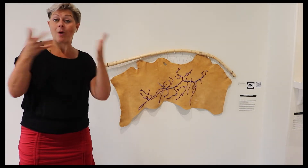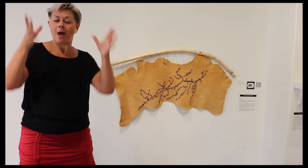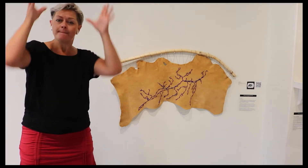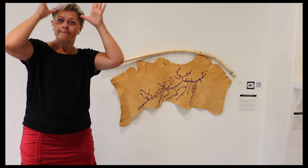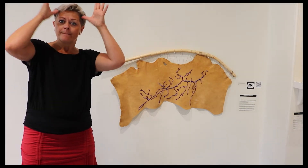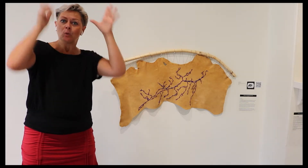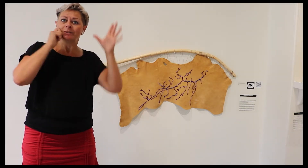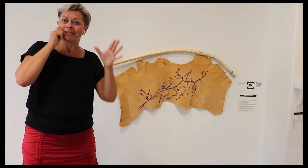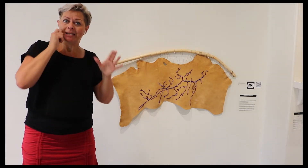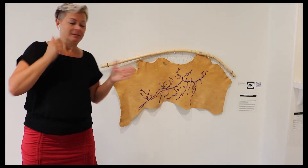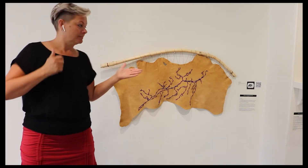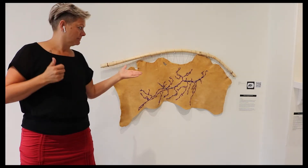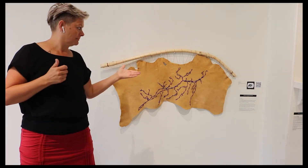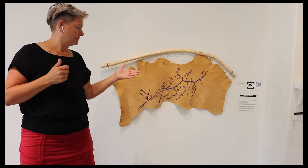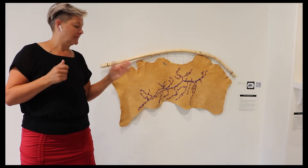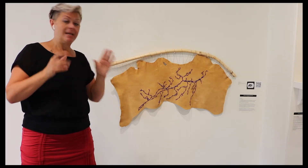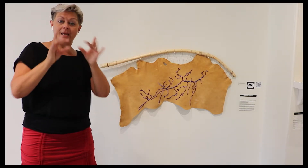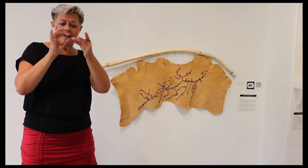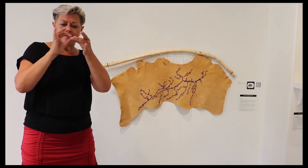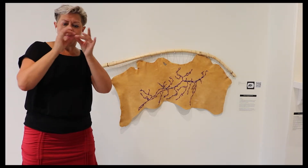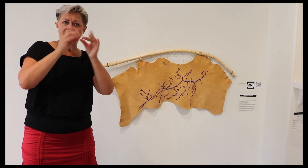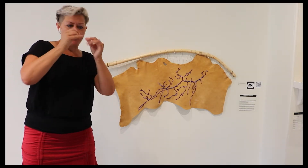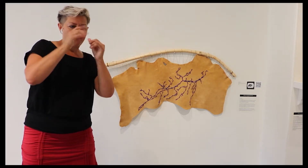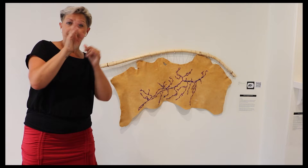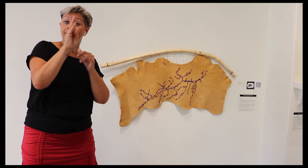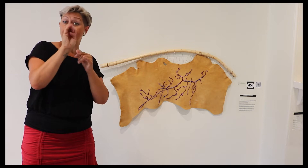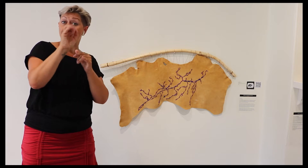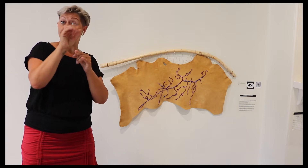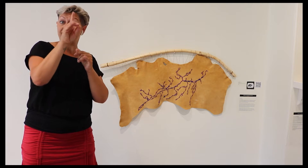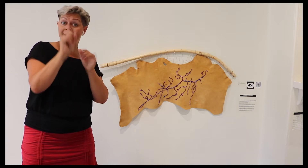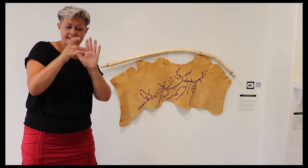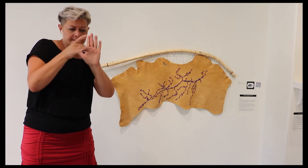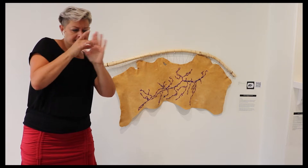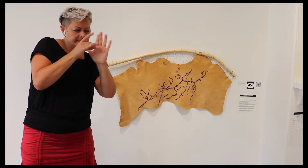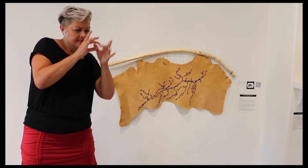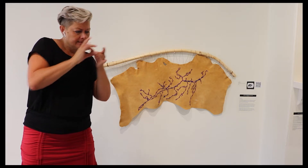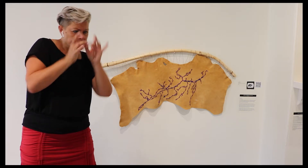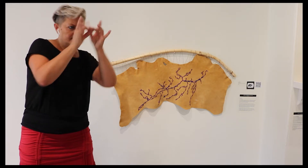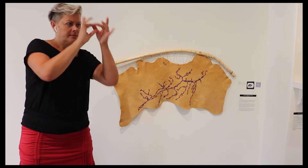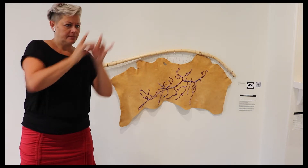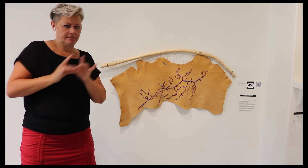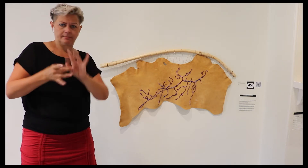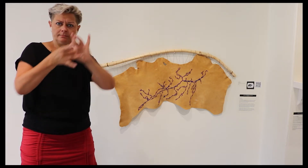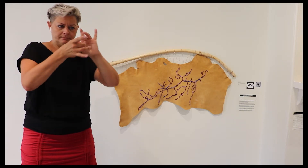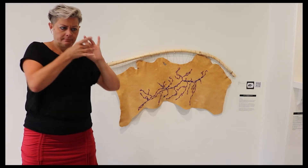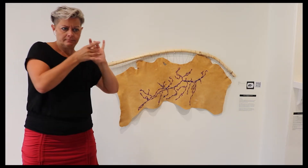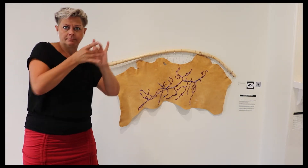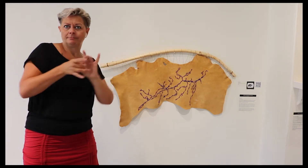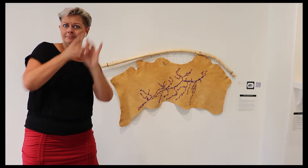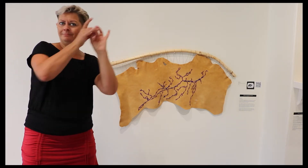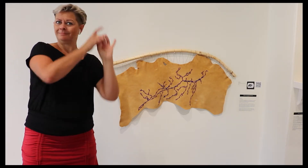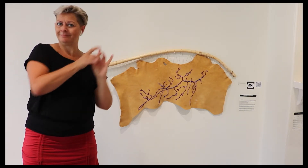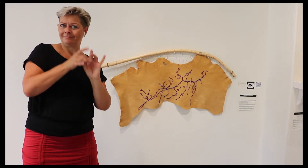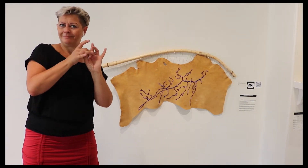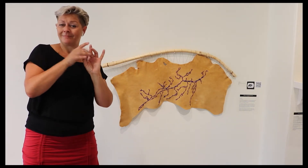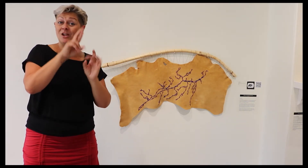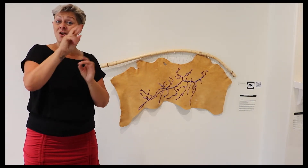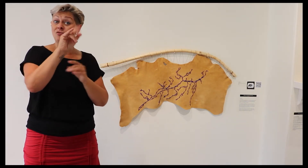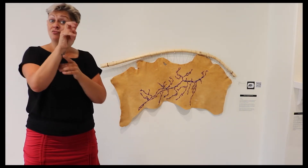The beads are connected tightly to the moose hide and to each other. The river begins in the top right corner of the